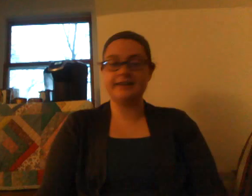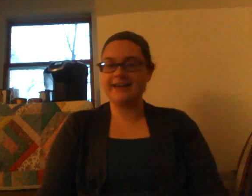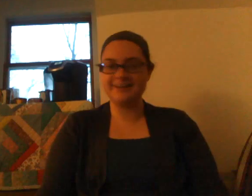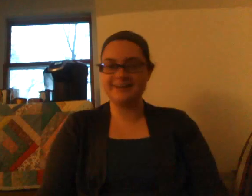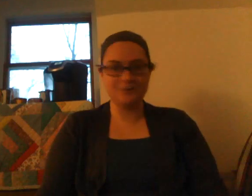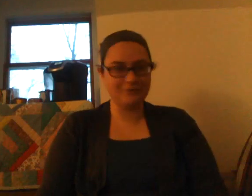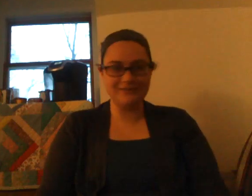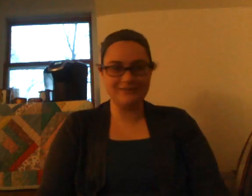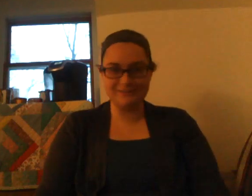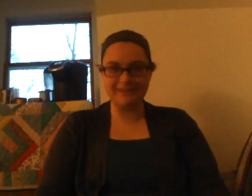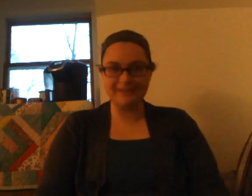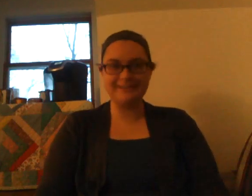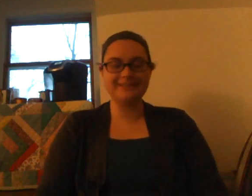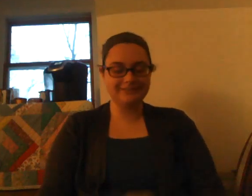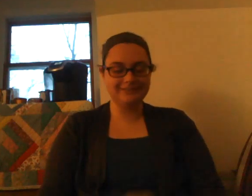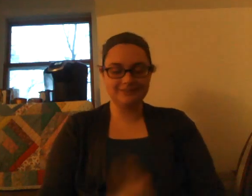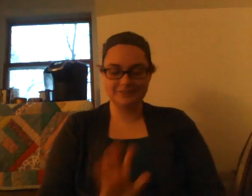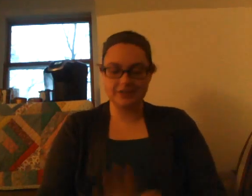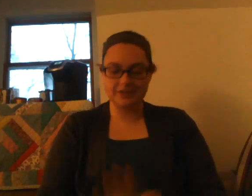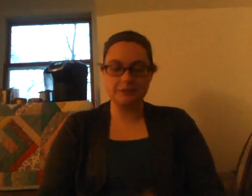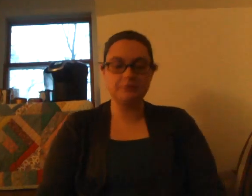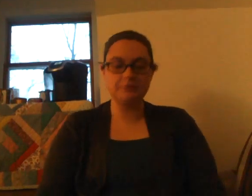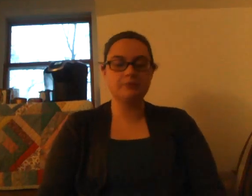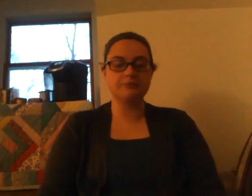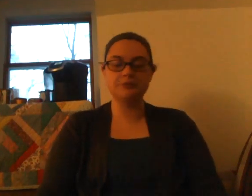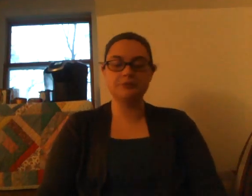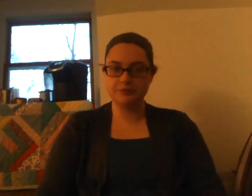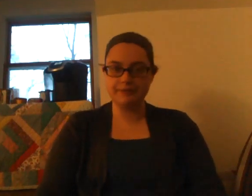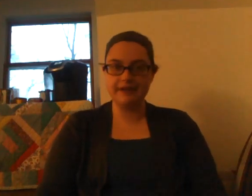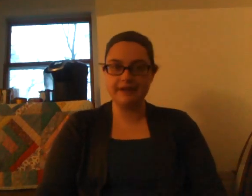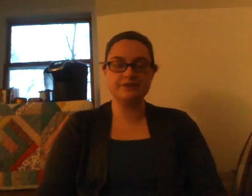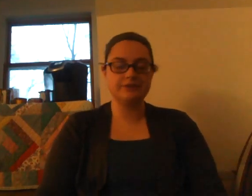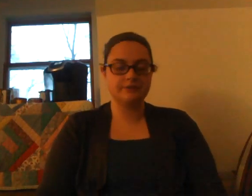Again, don't worry about spelling. It's not a problem. Do your best.